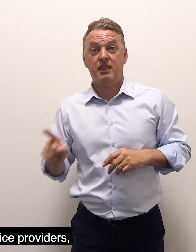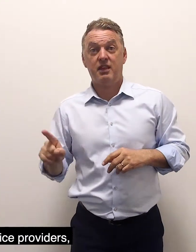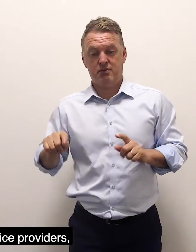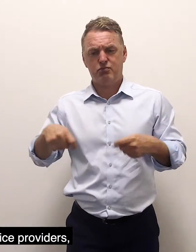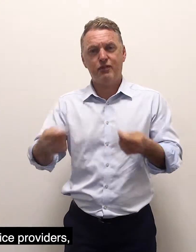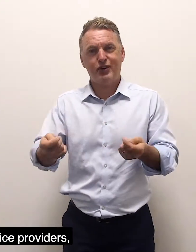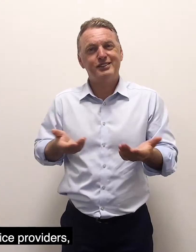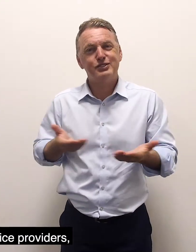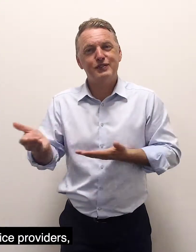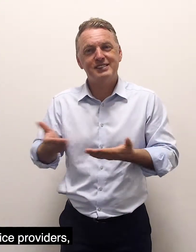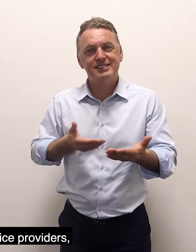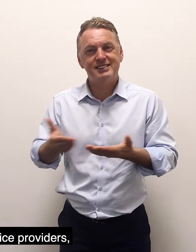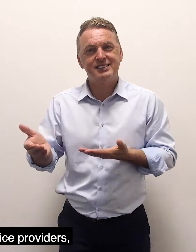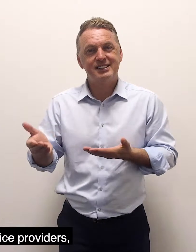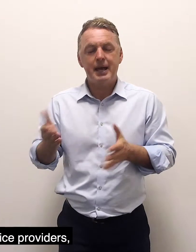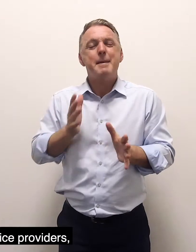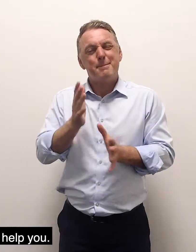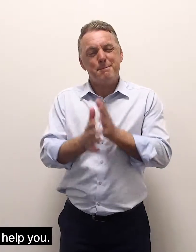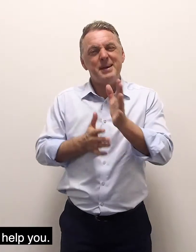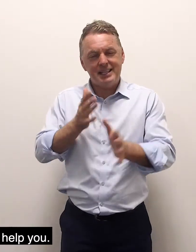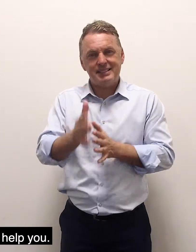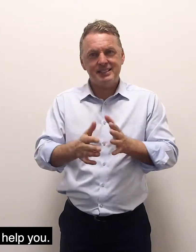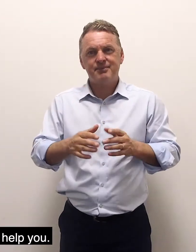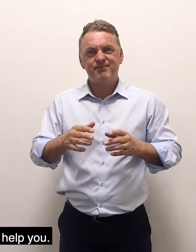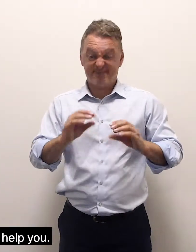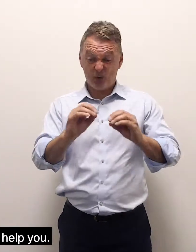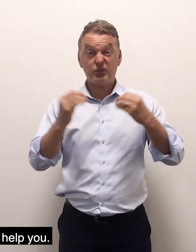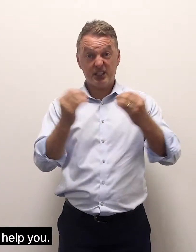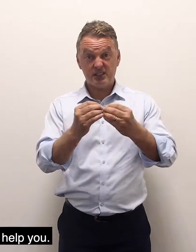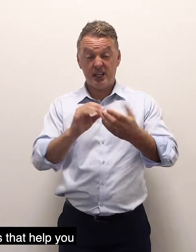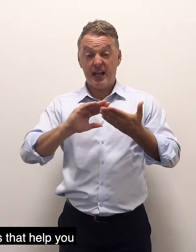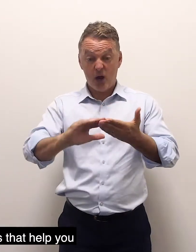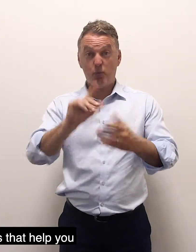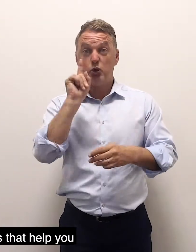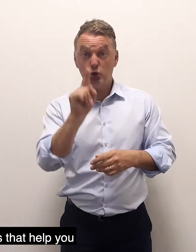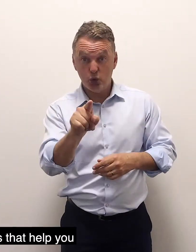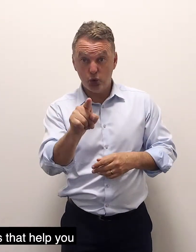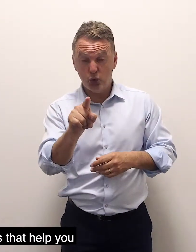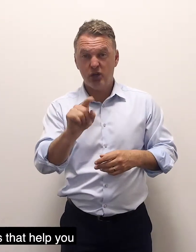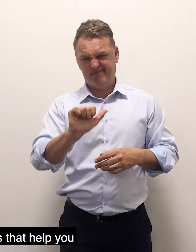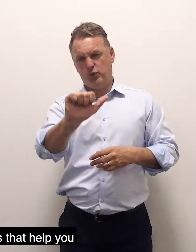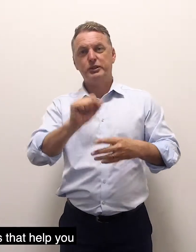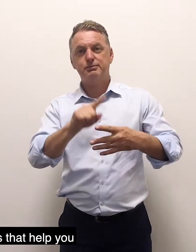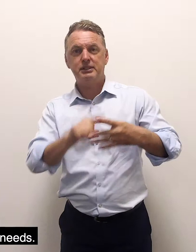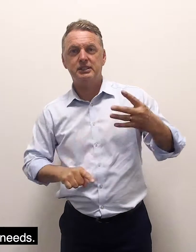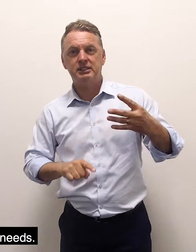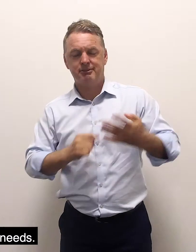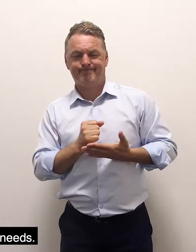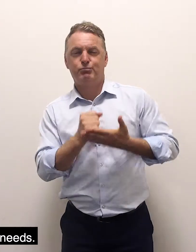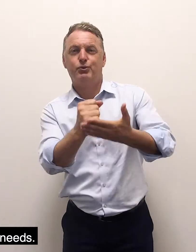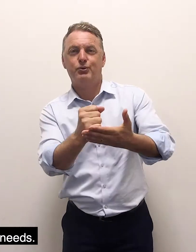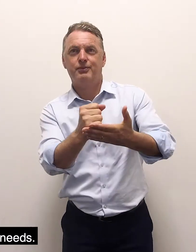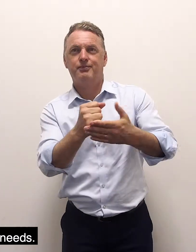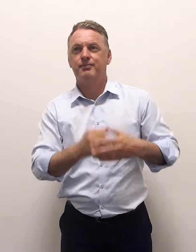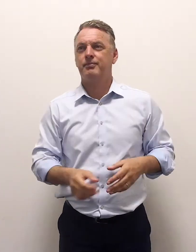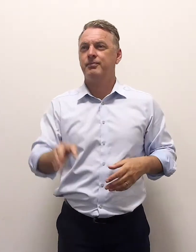but now are seen as service providers. So they're people that help you. Think of it as organisations that help you with your